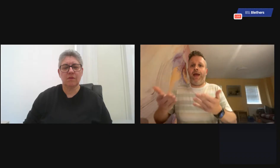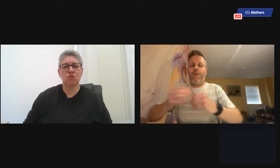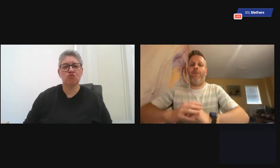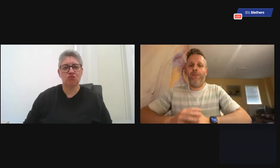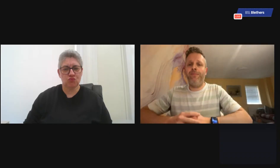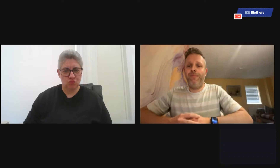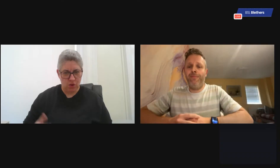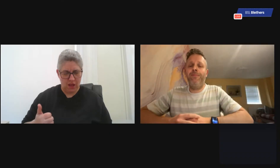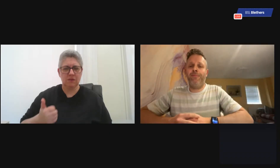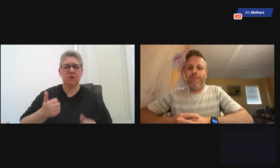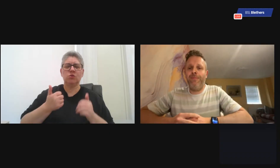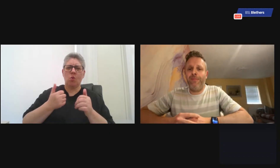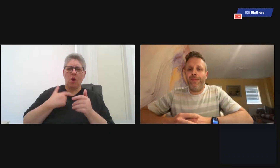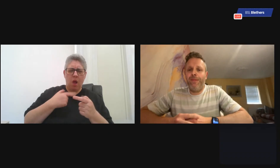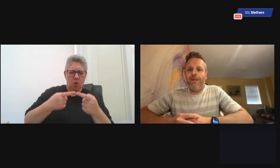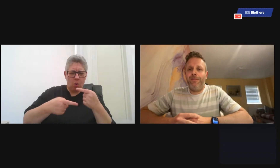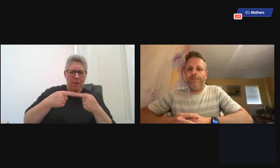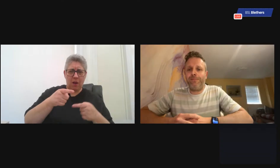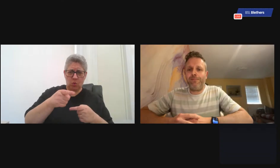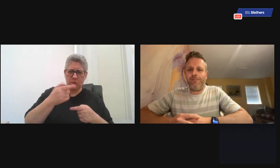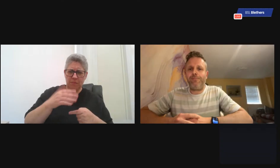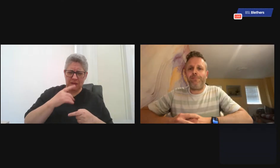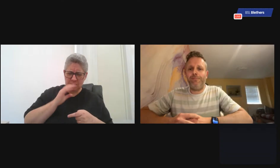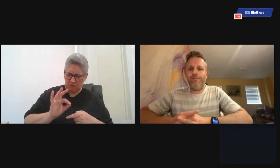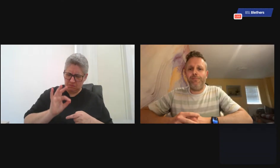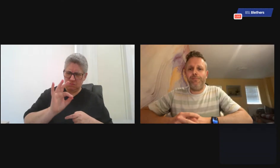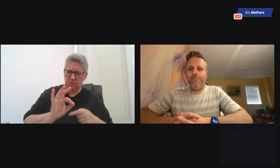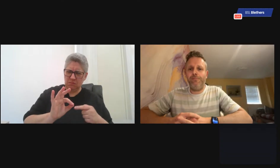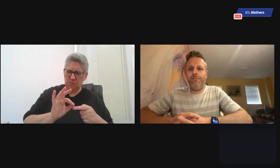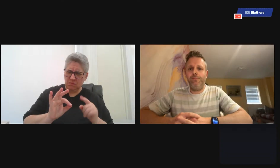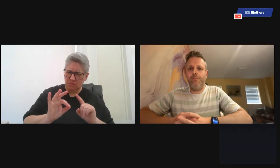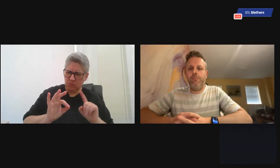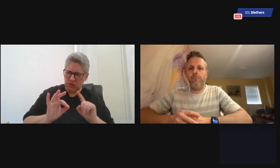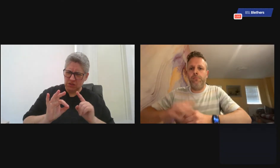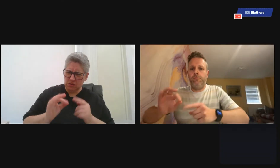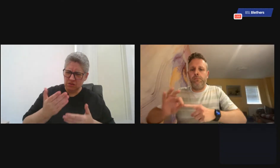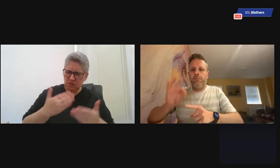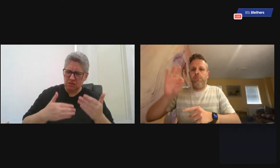perhaps sperm donation and fostering might be the way for me to go.